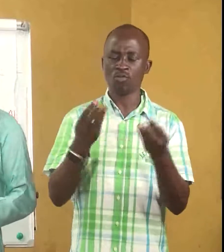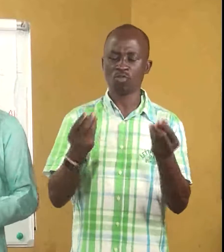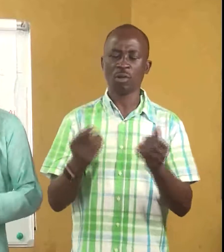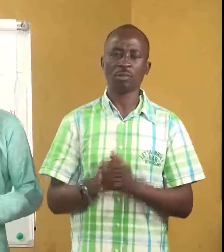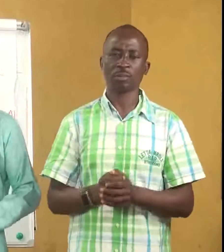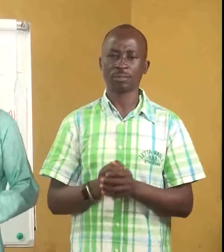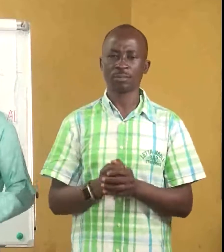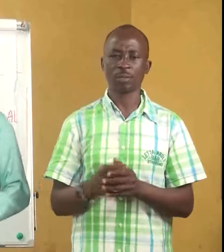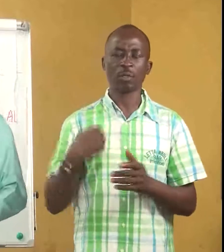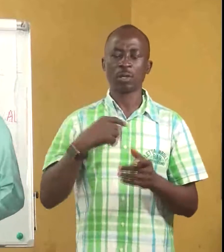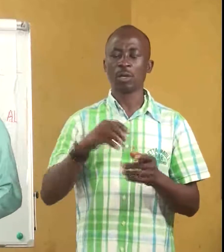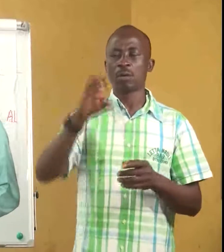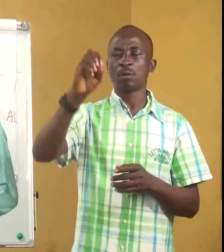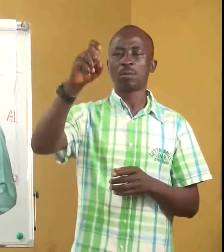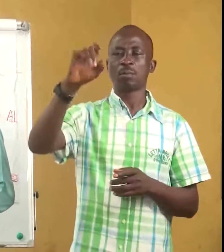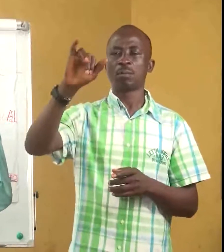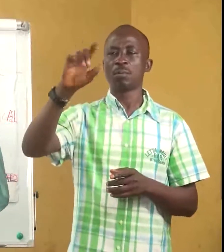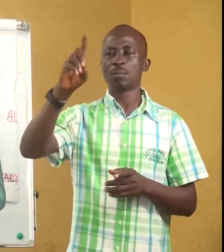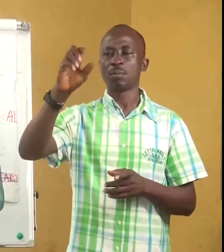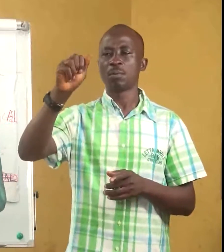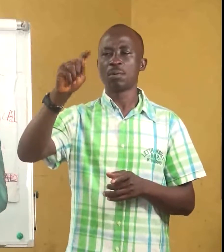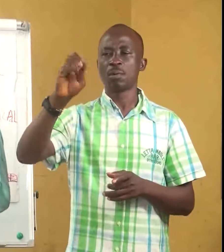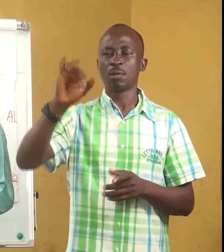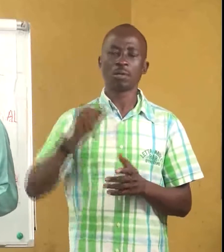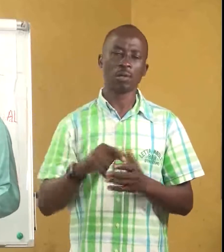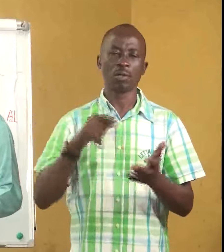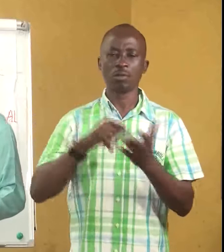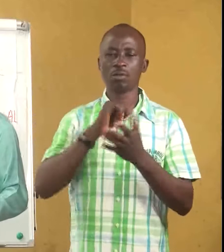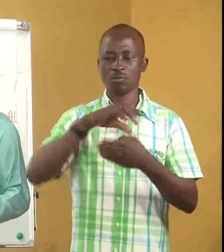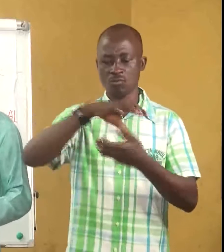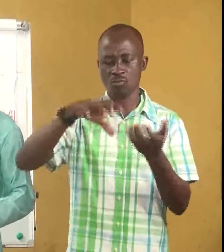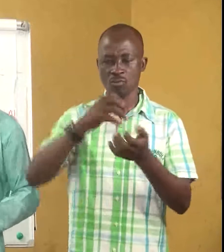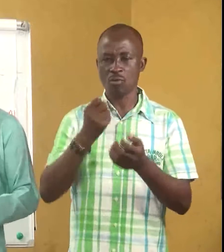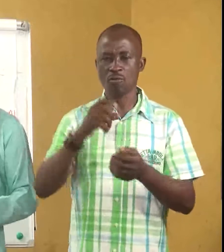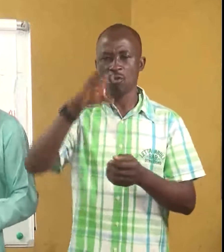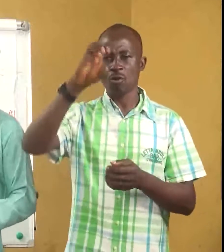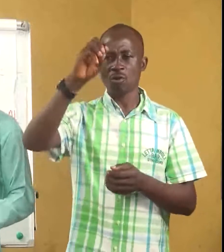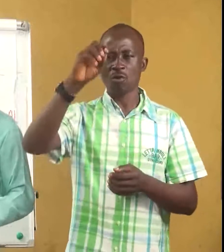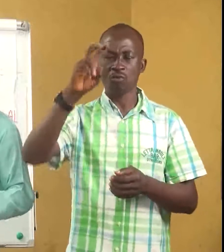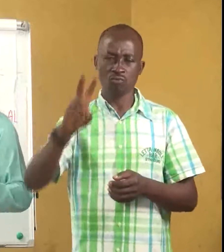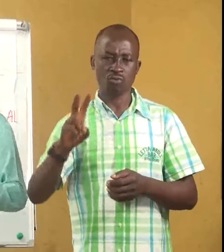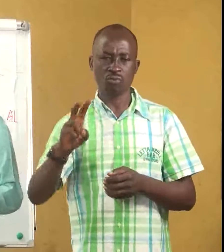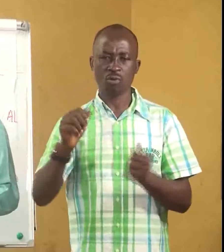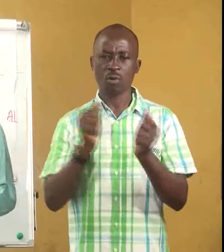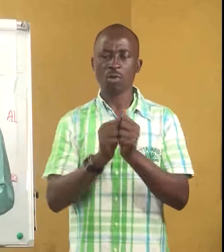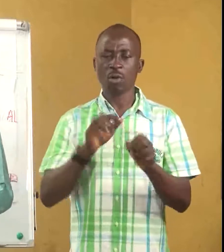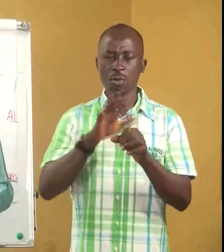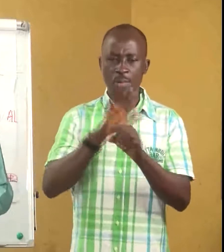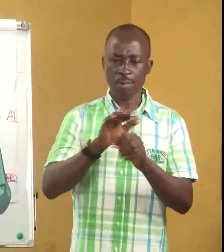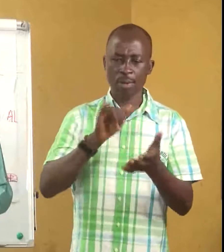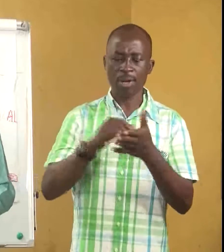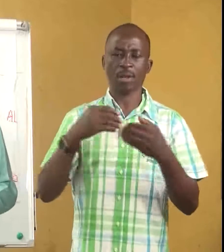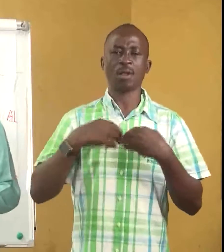Then we have oxidation. This is the combination of oxygen with minerals that contains iron.